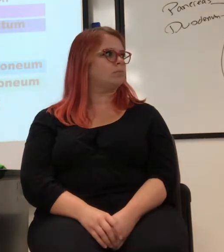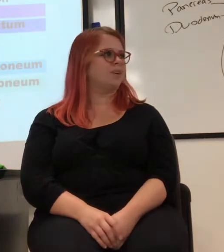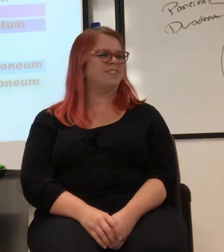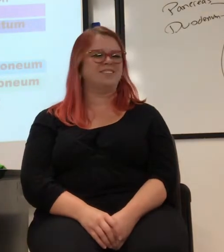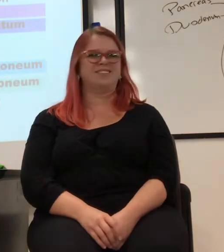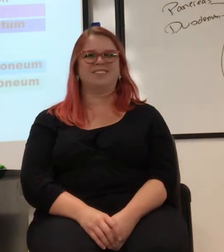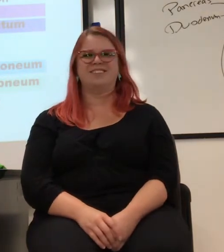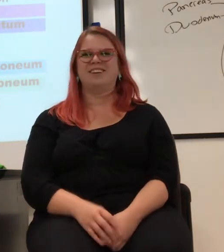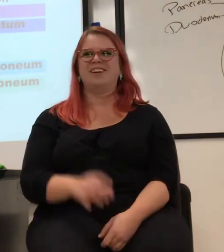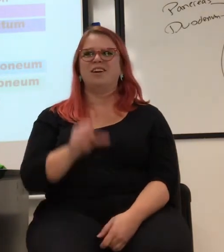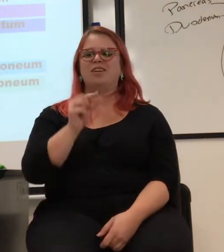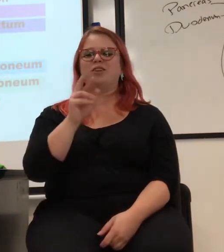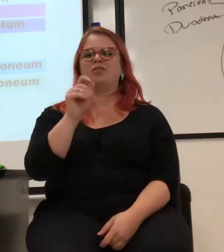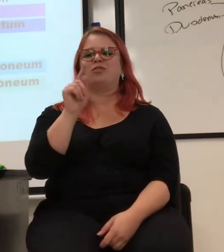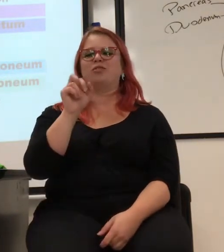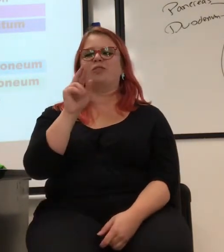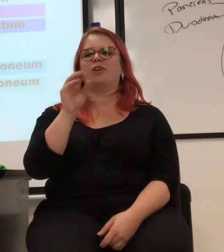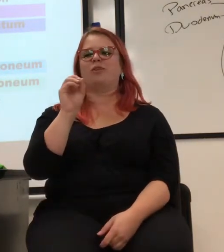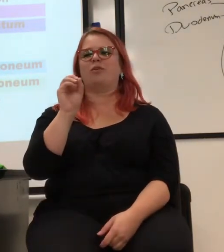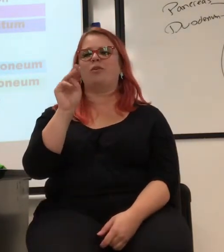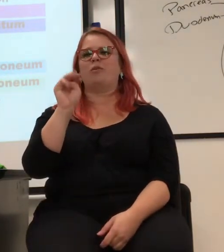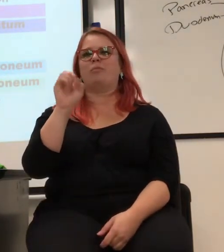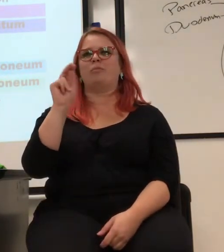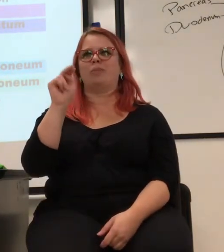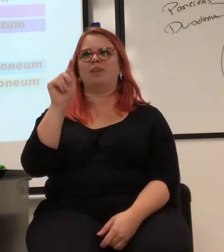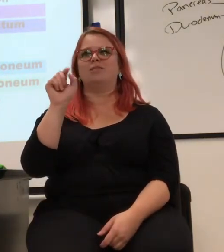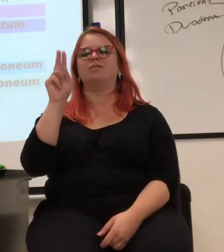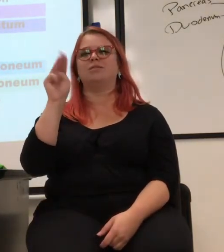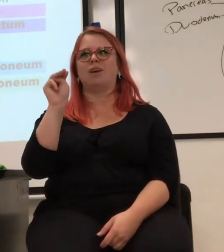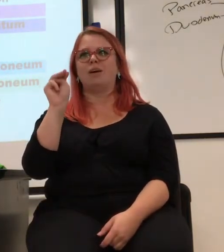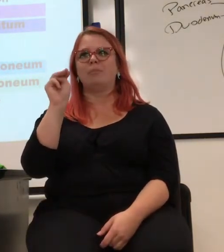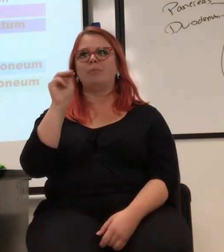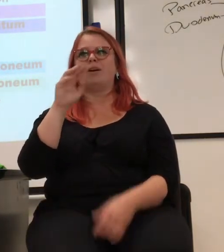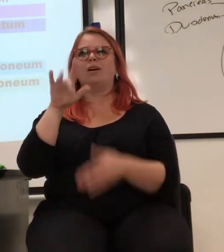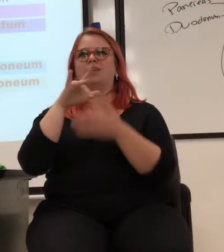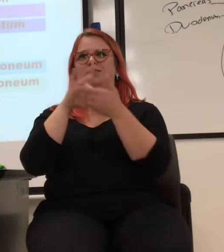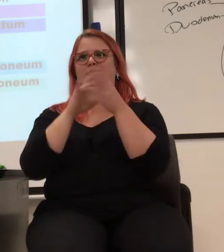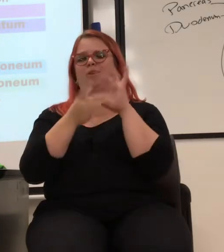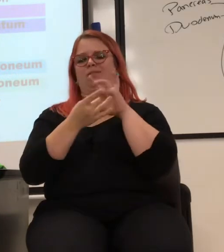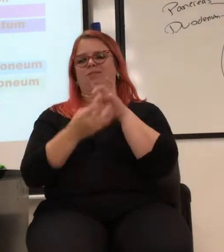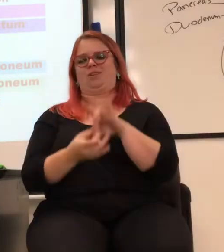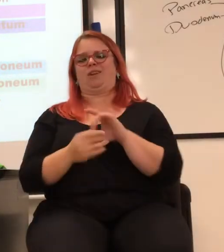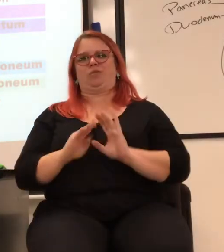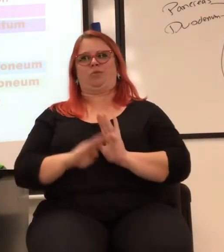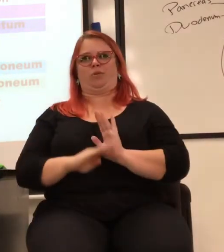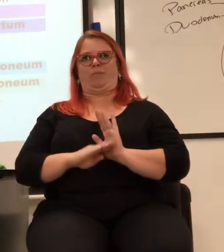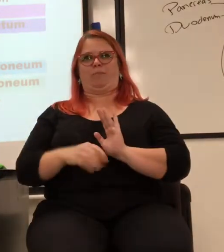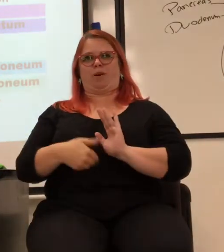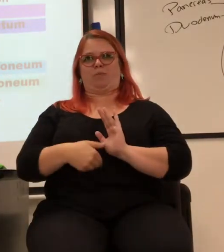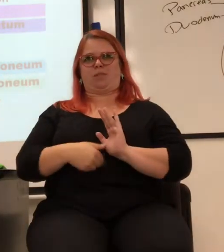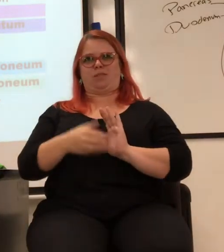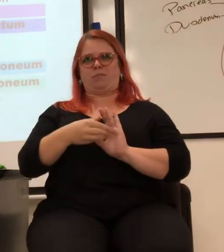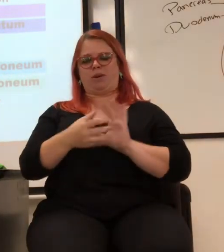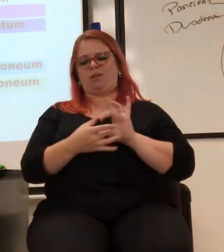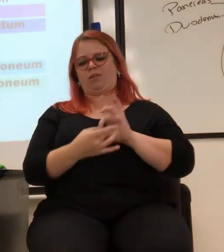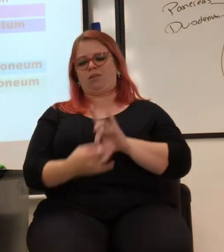Notice the greater omentum, it's between, connected to the bottom of the stomach, and it goes to the transverse colon.